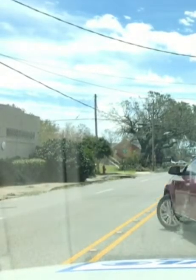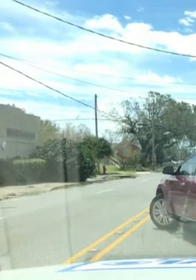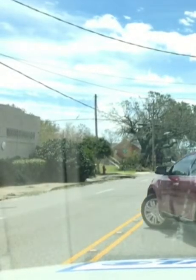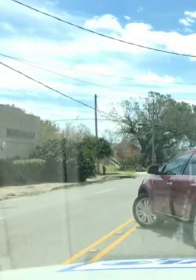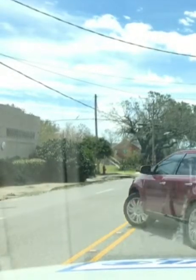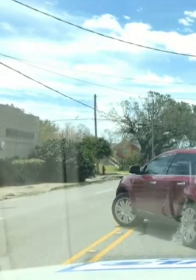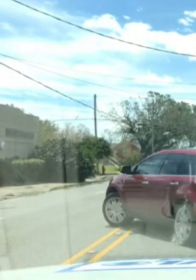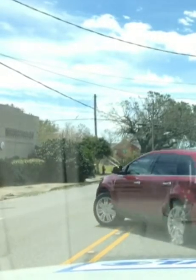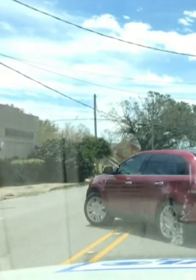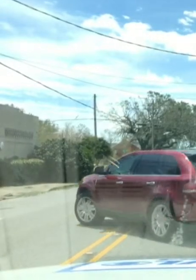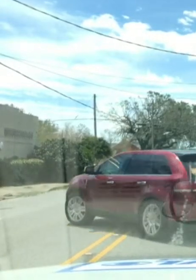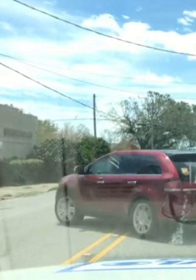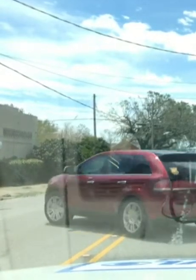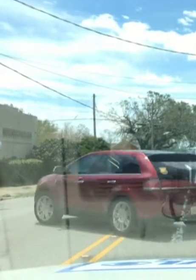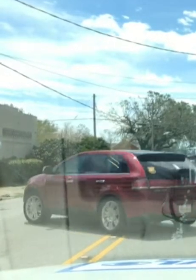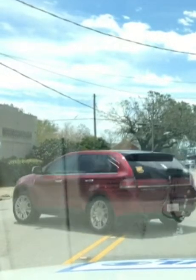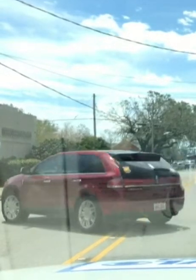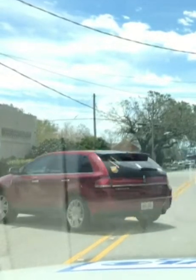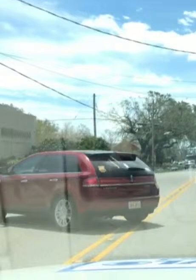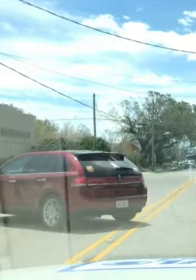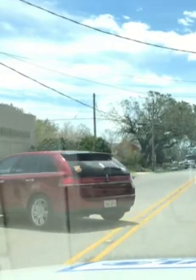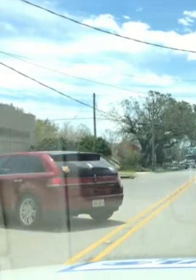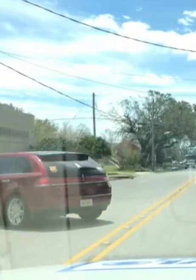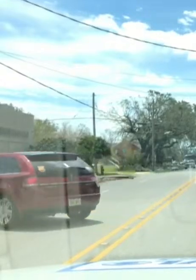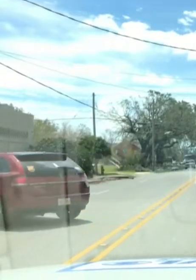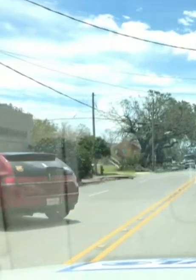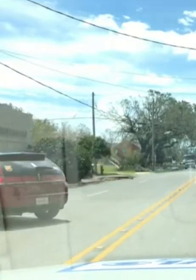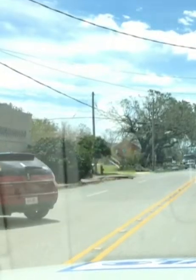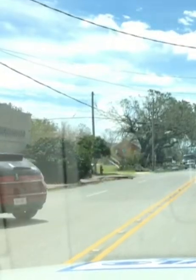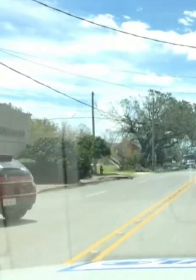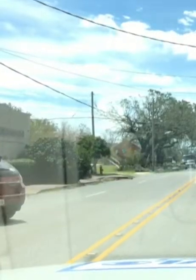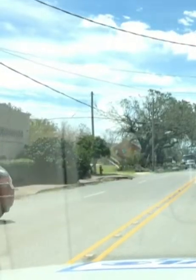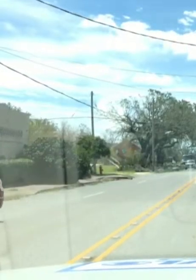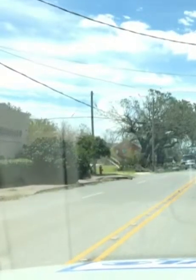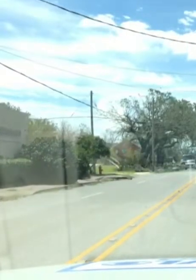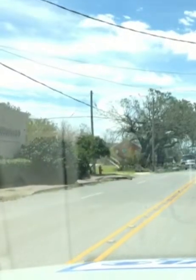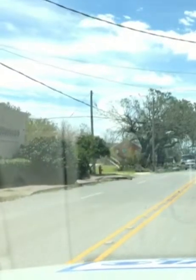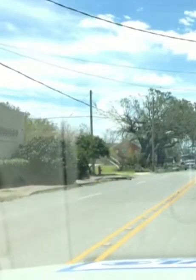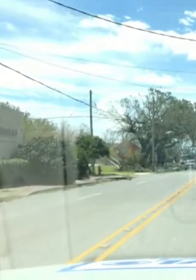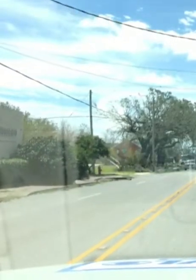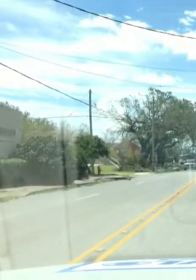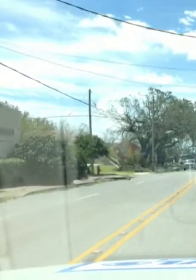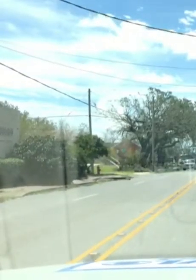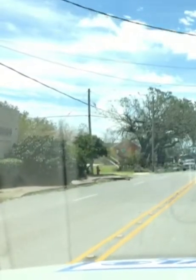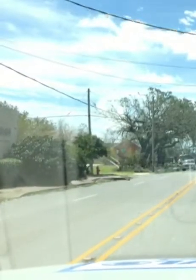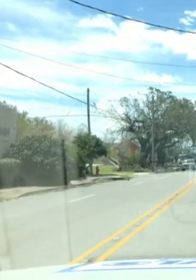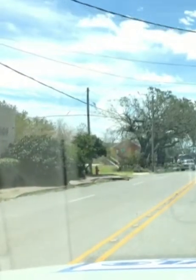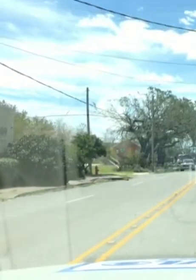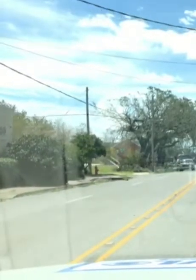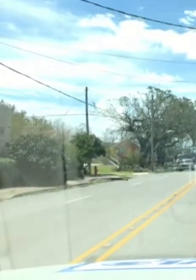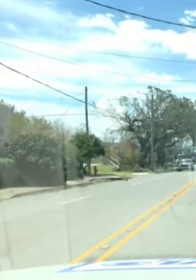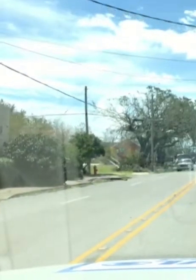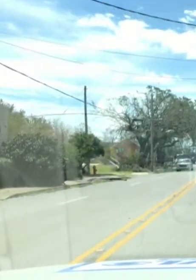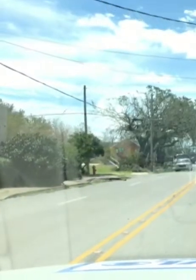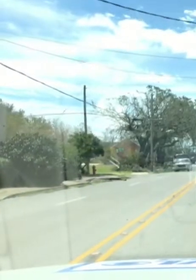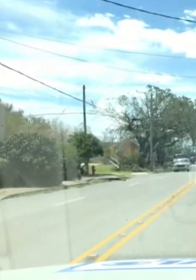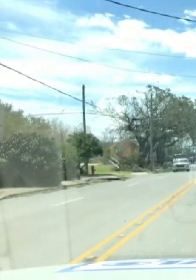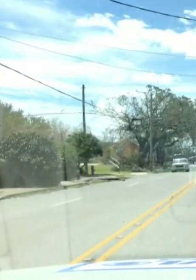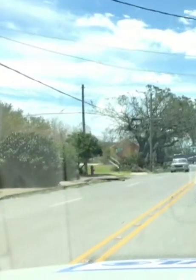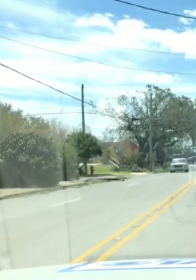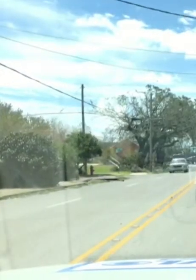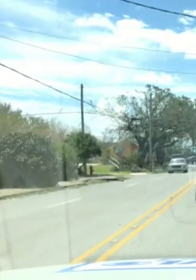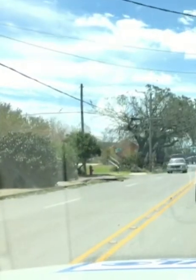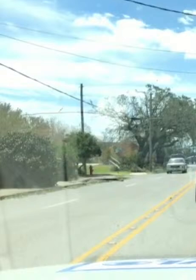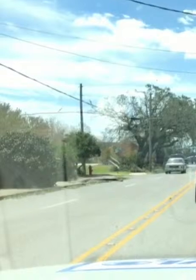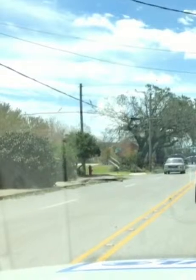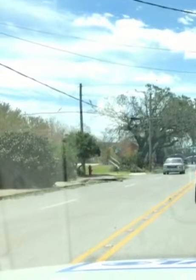I'm sharing some of that video back with the home office. Stephen, if you're listening, I just uploaded some of the shots of